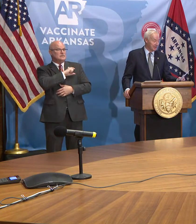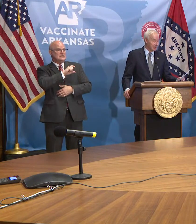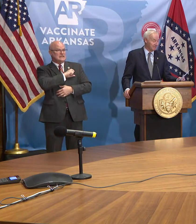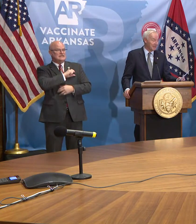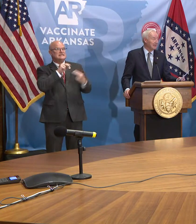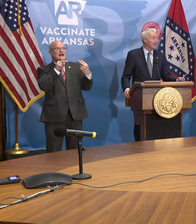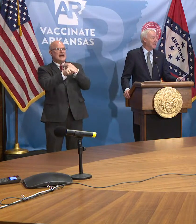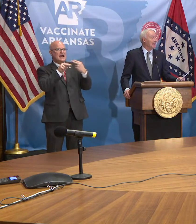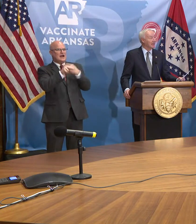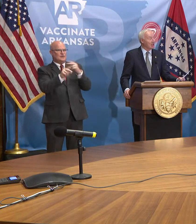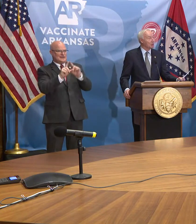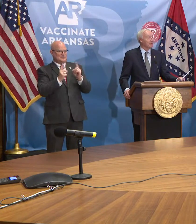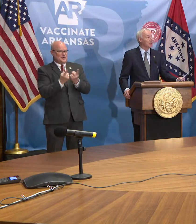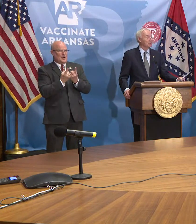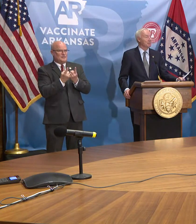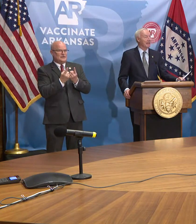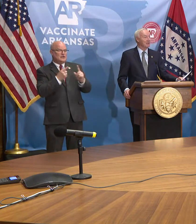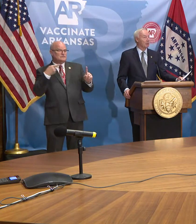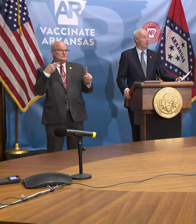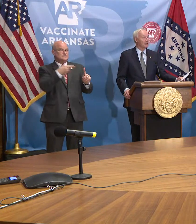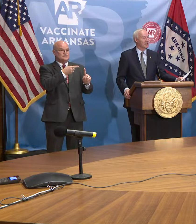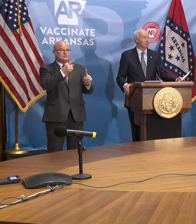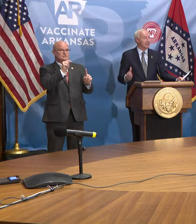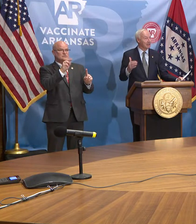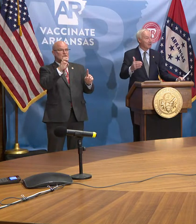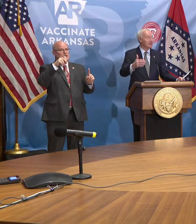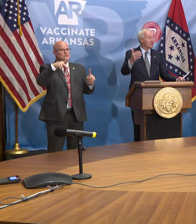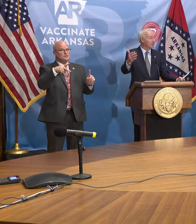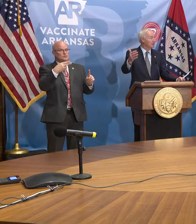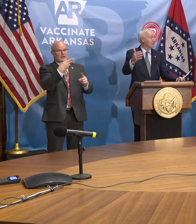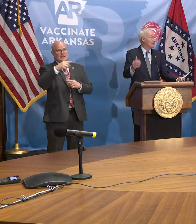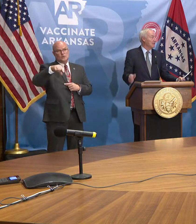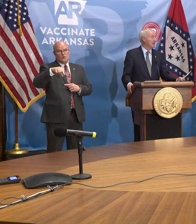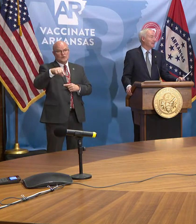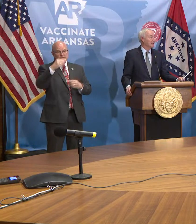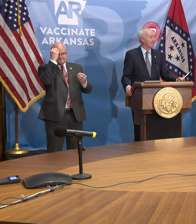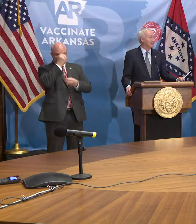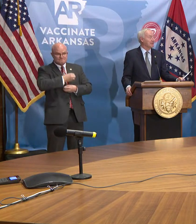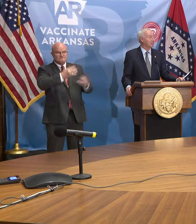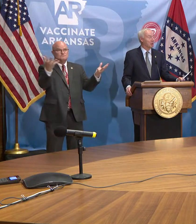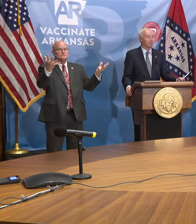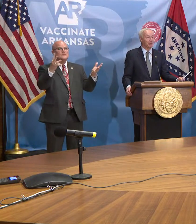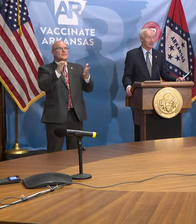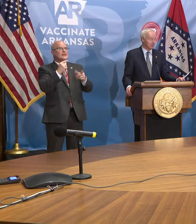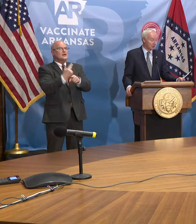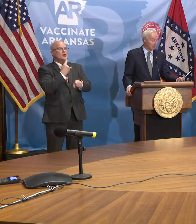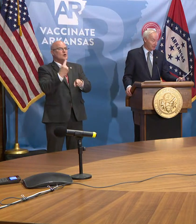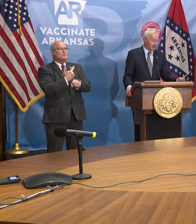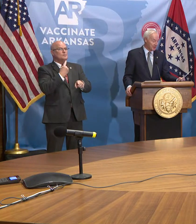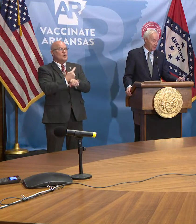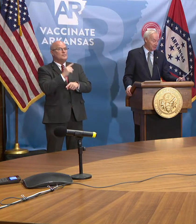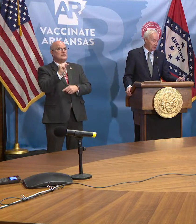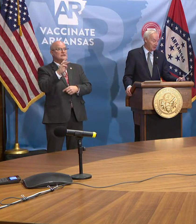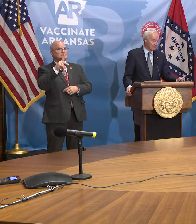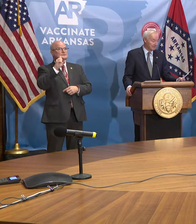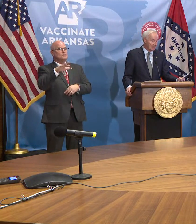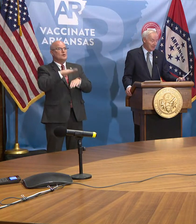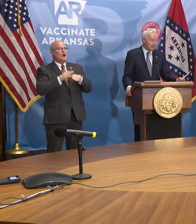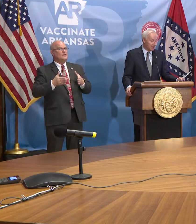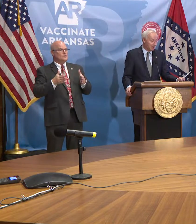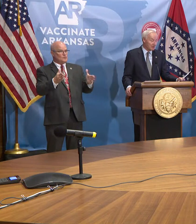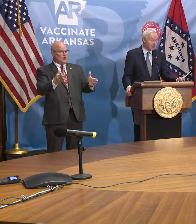Patrol Division. It'll go to their troop headquarters. It'll be alerted to the appropriate trooper that's on the